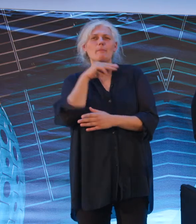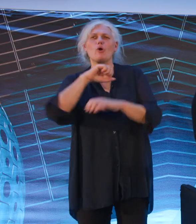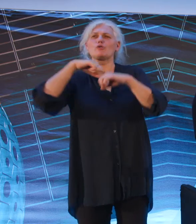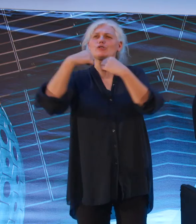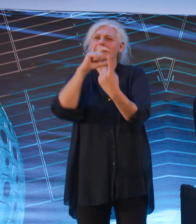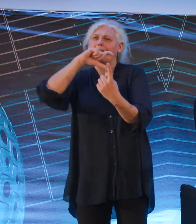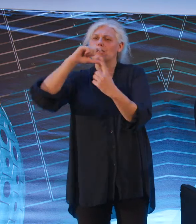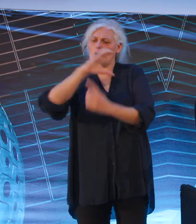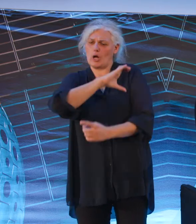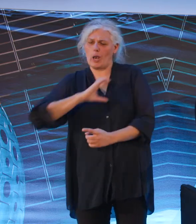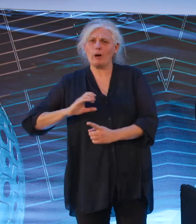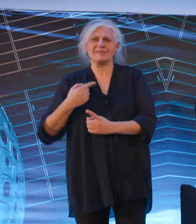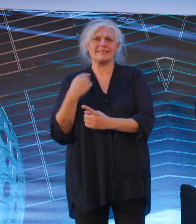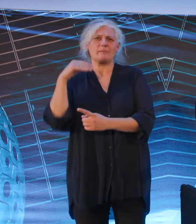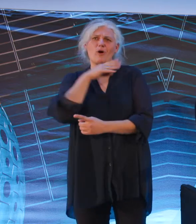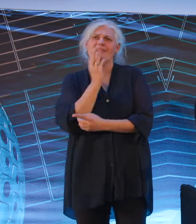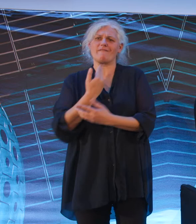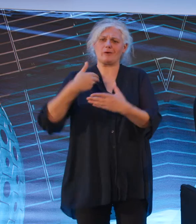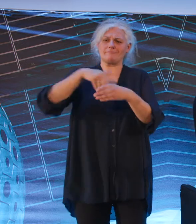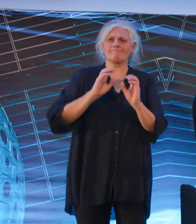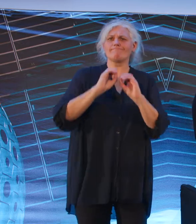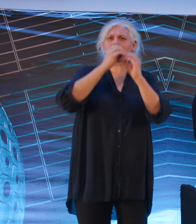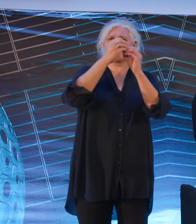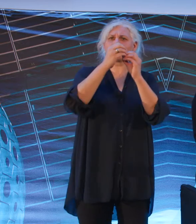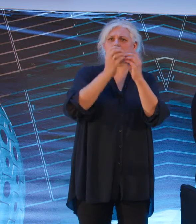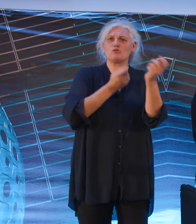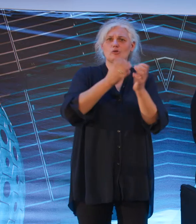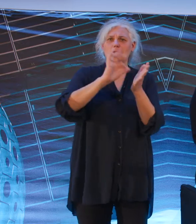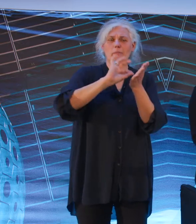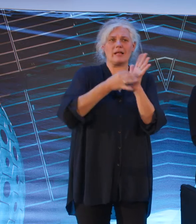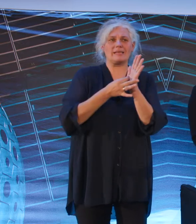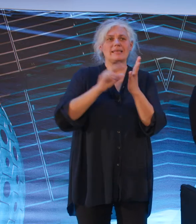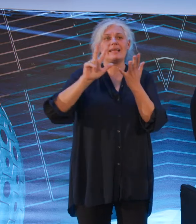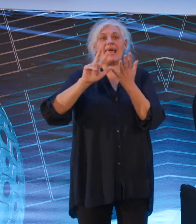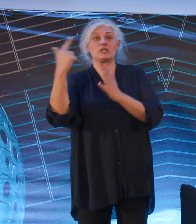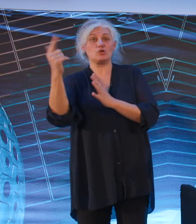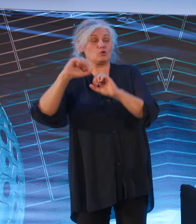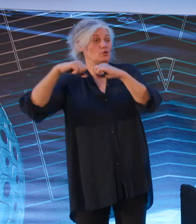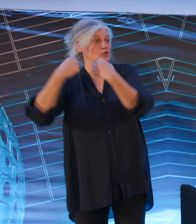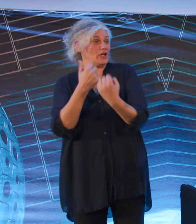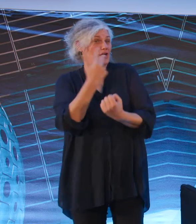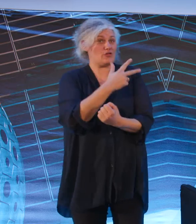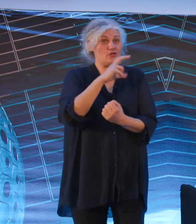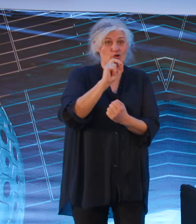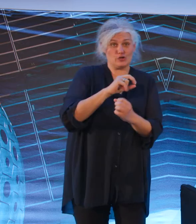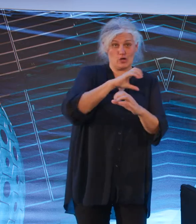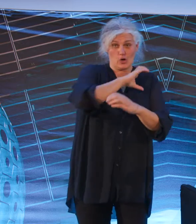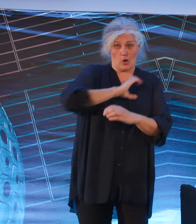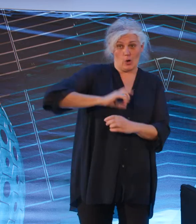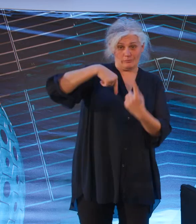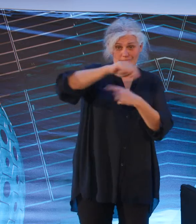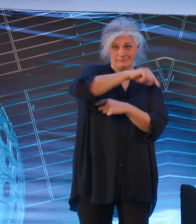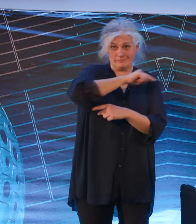to the MU strategic plan. There are over 82 societies and 30 clubs at Maynooth University, with over 13,000